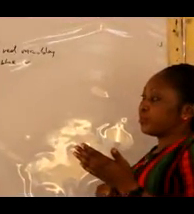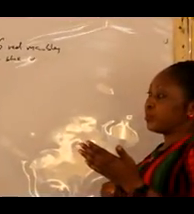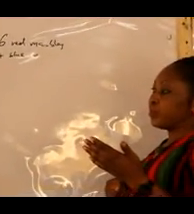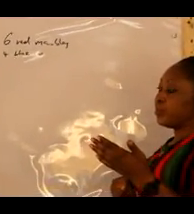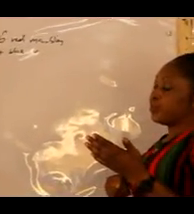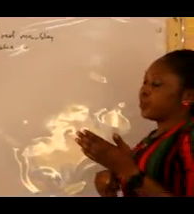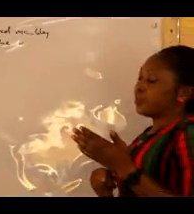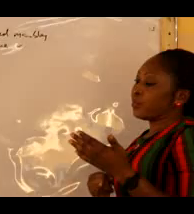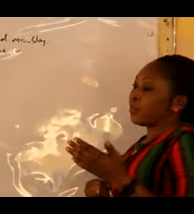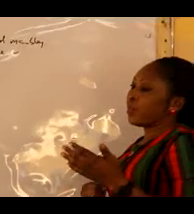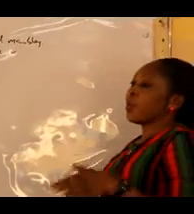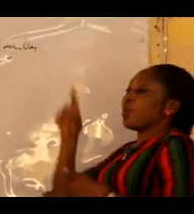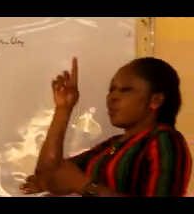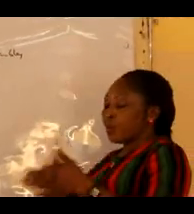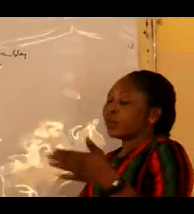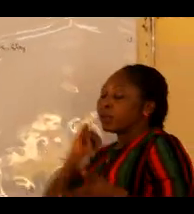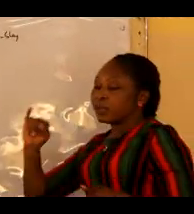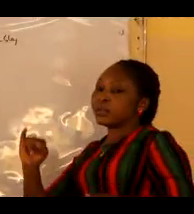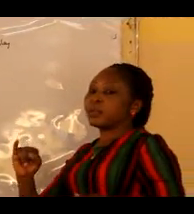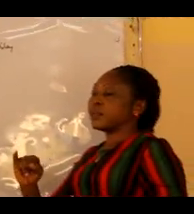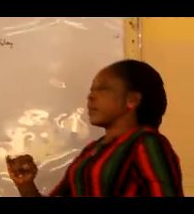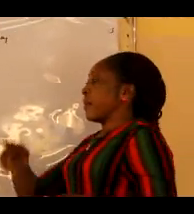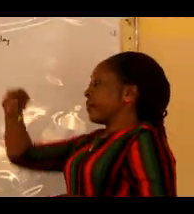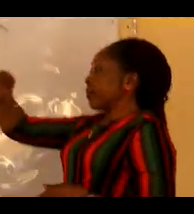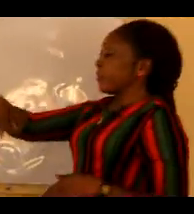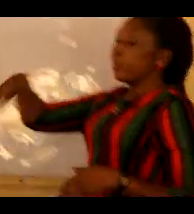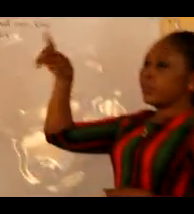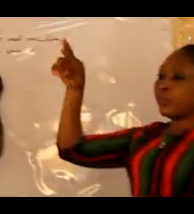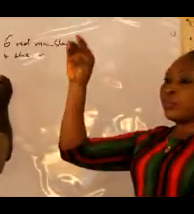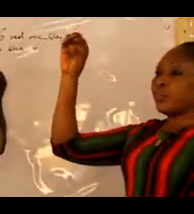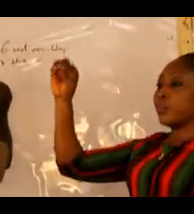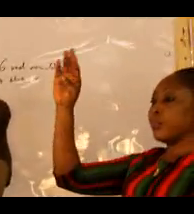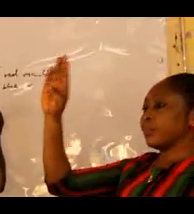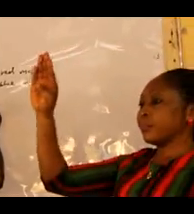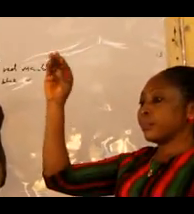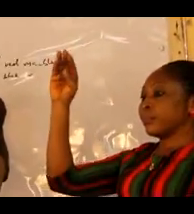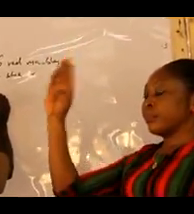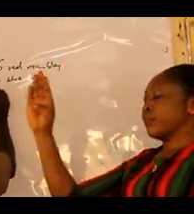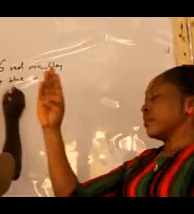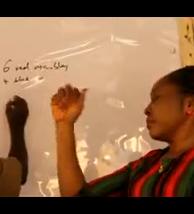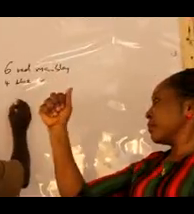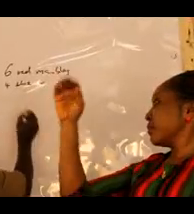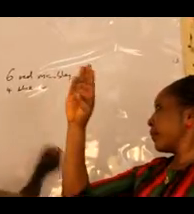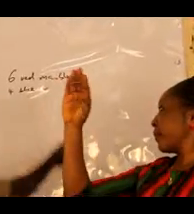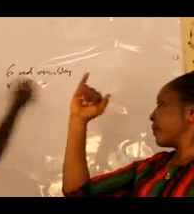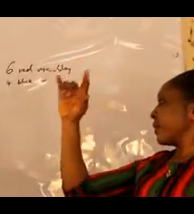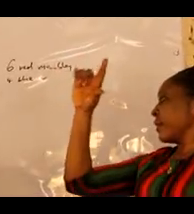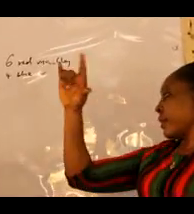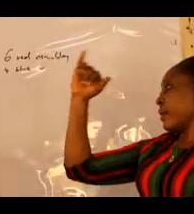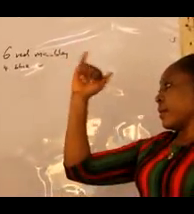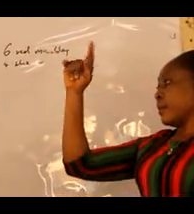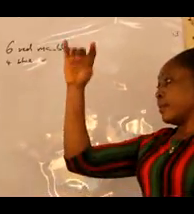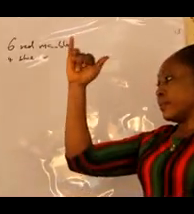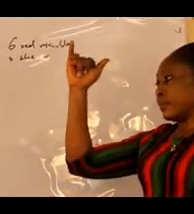is the probability that they are both blue? One is drawn, one marble is drawn and